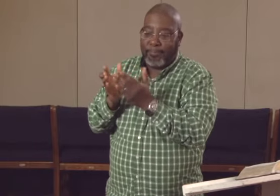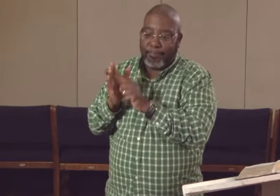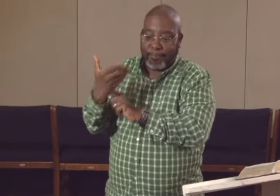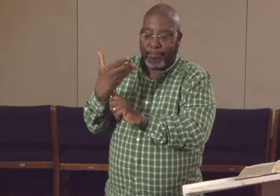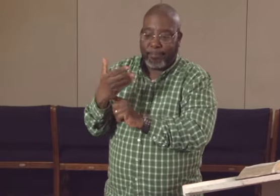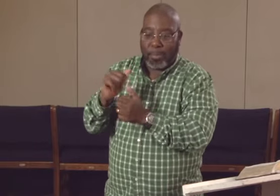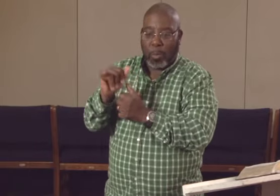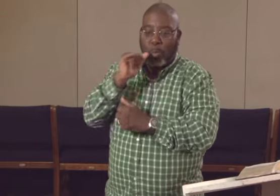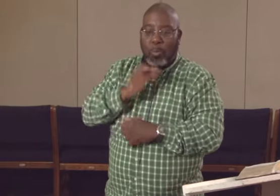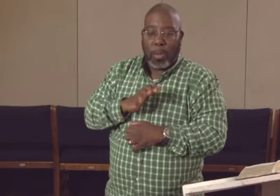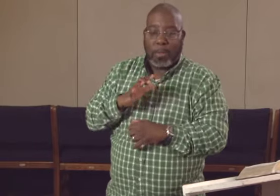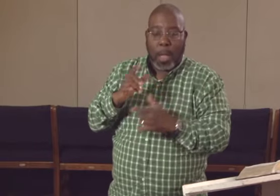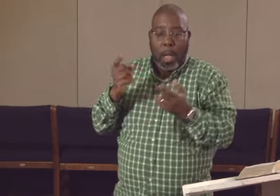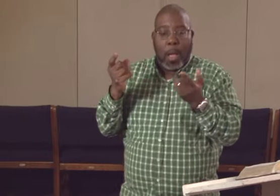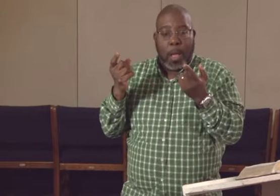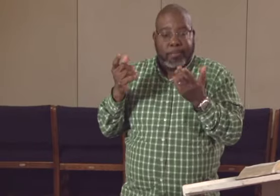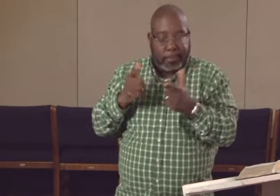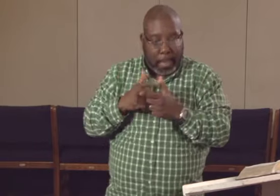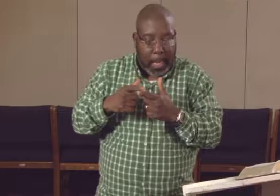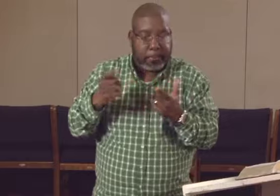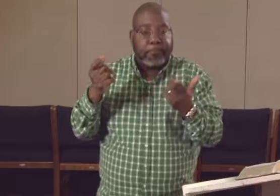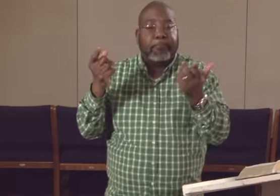her, and actually committed adultery with that woman.